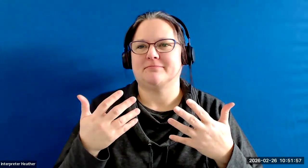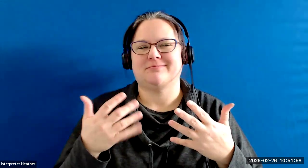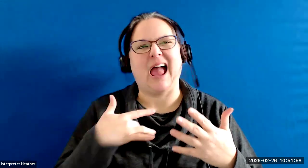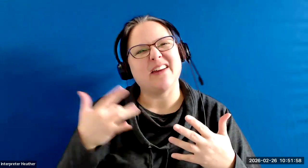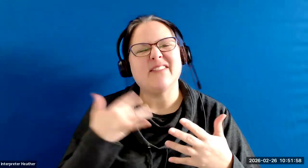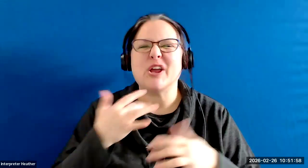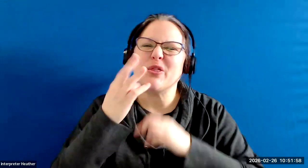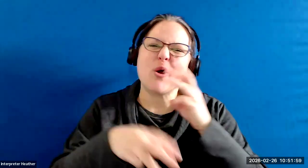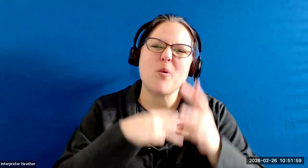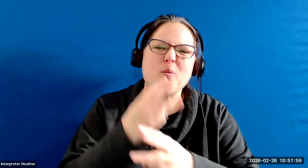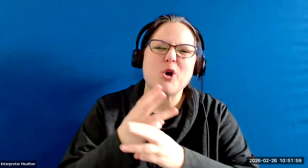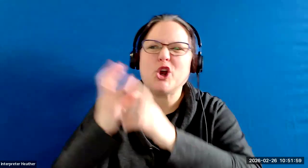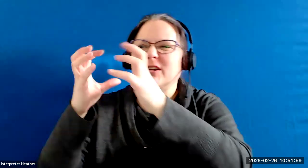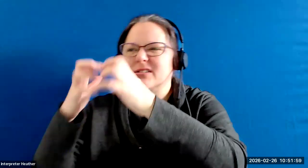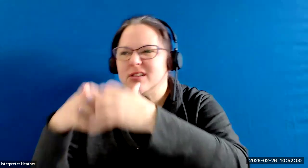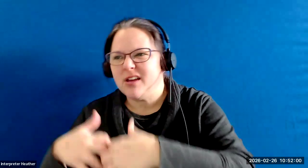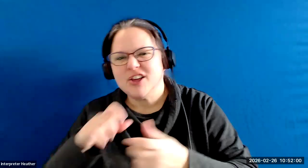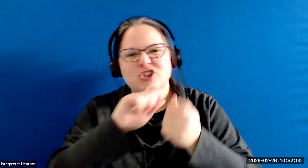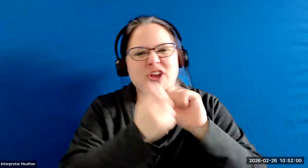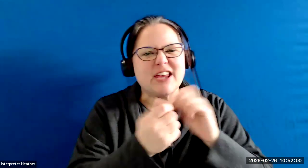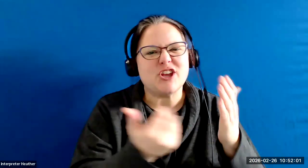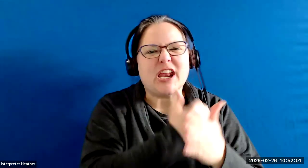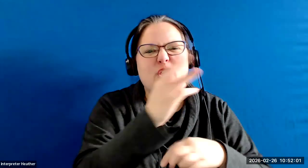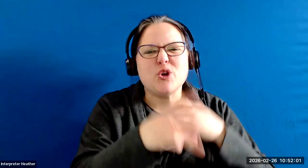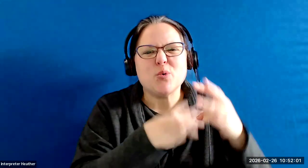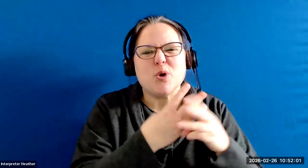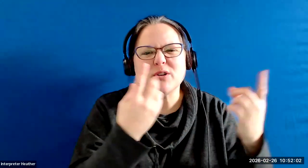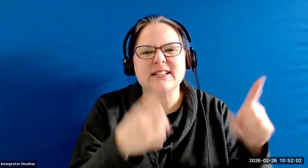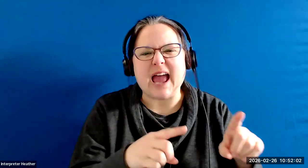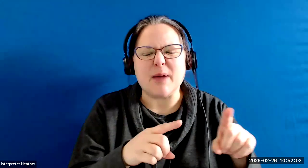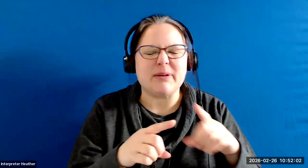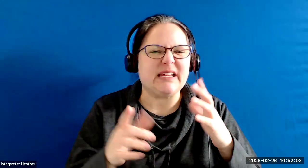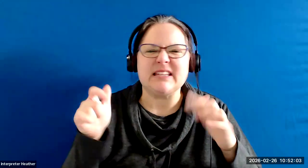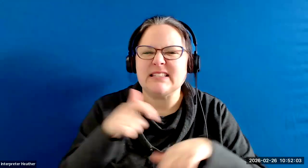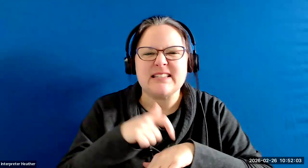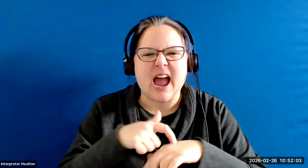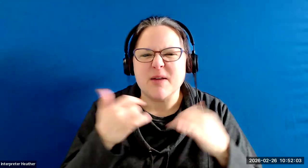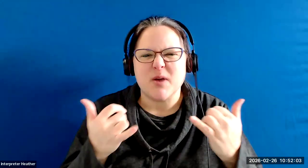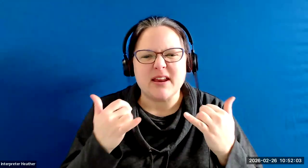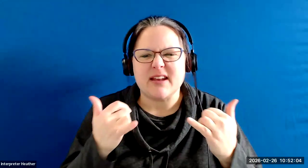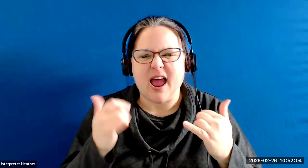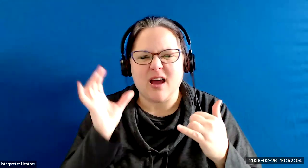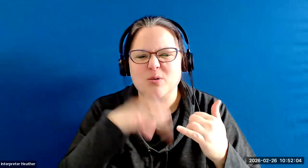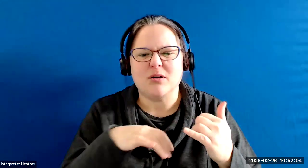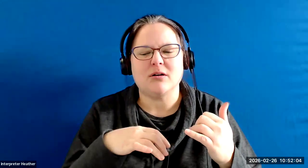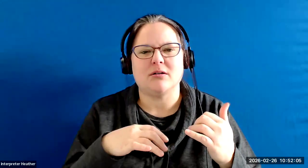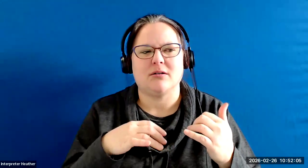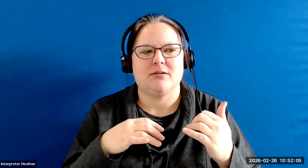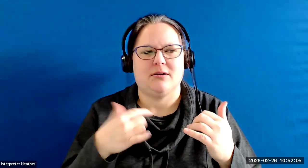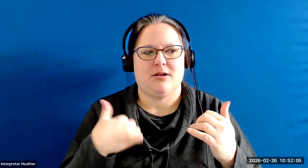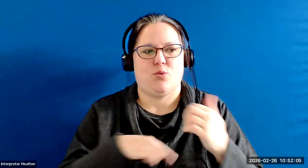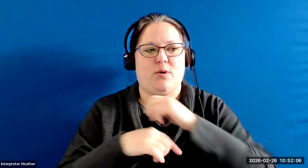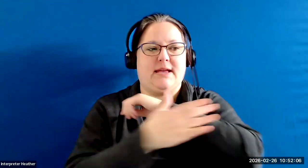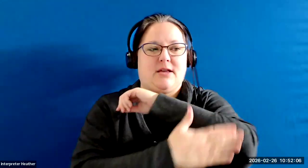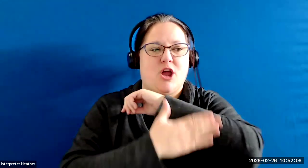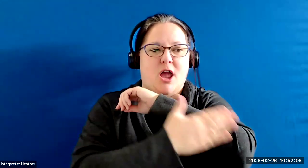collapsing and a new world is coming kind of era that I feel like we're in collectively as a country,